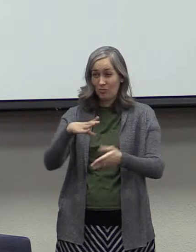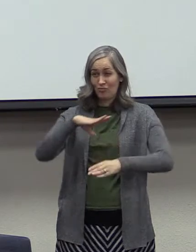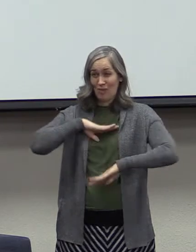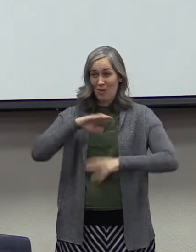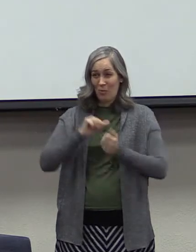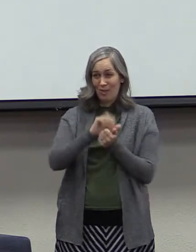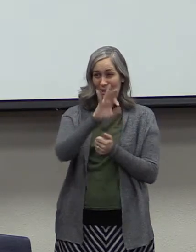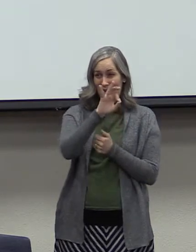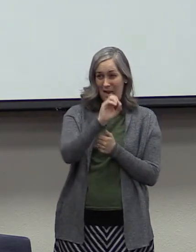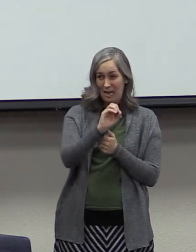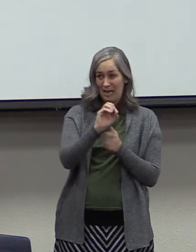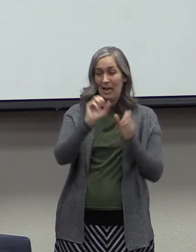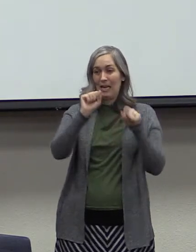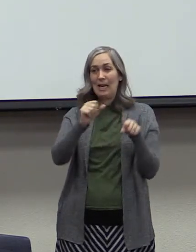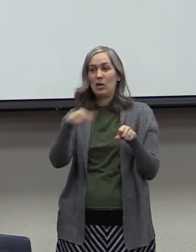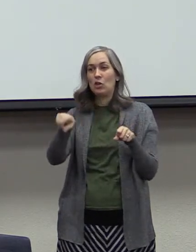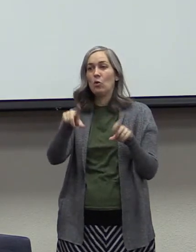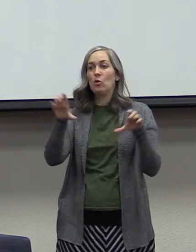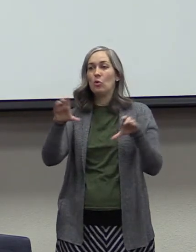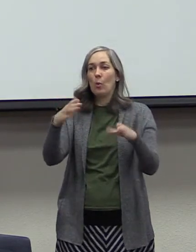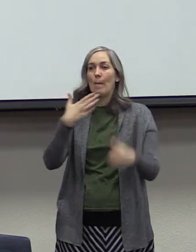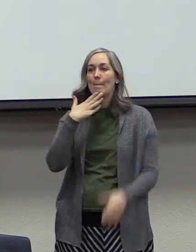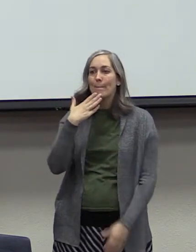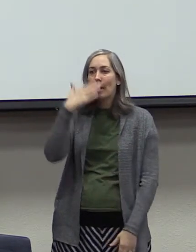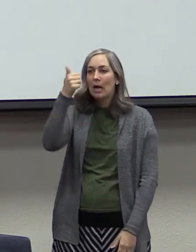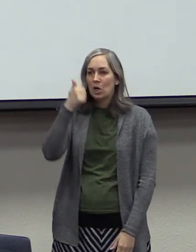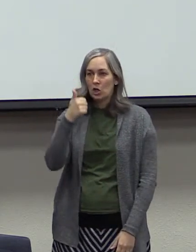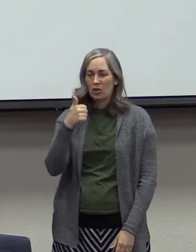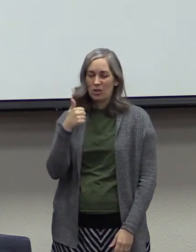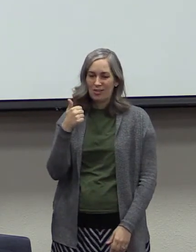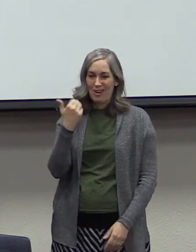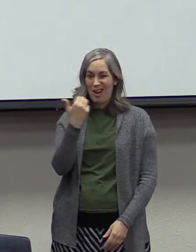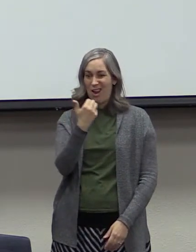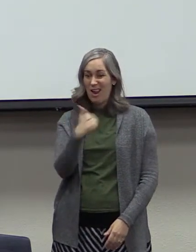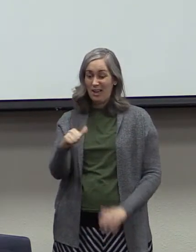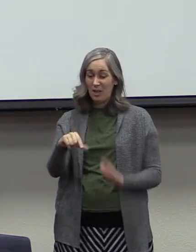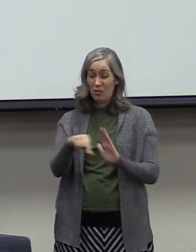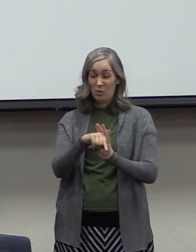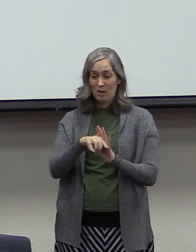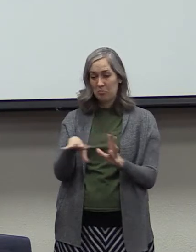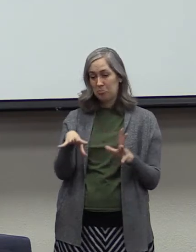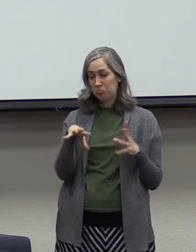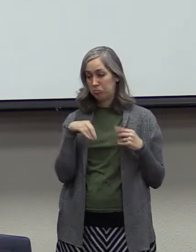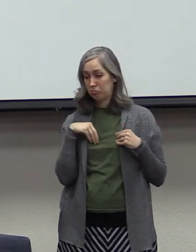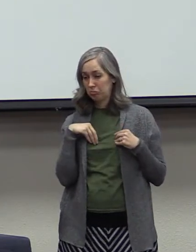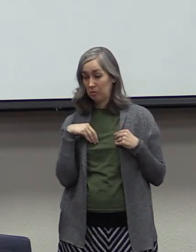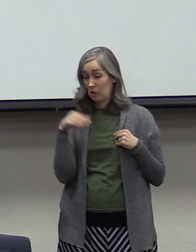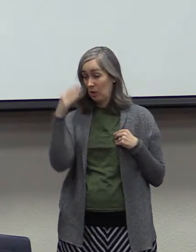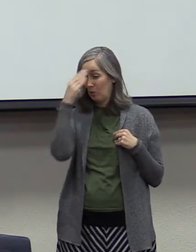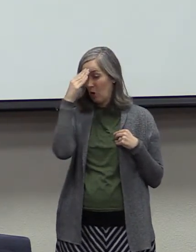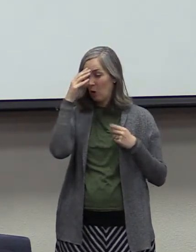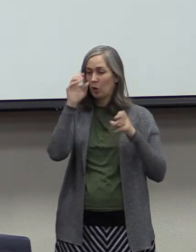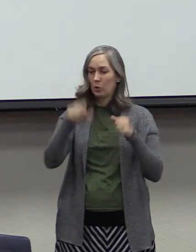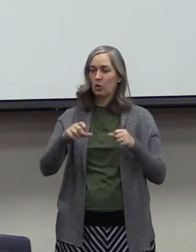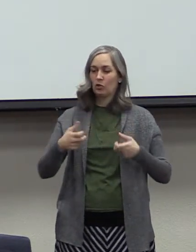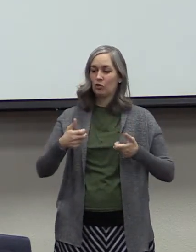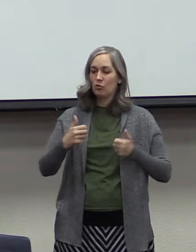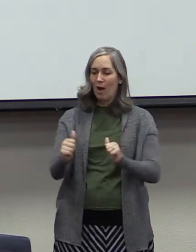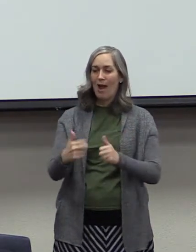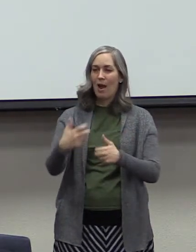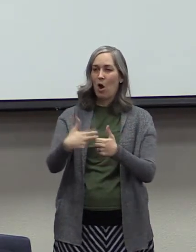Are we content with whatever grade, knowing we could have tried harder?